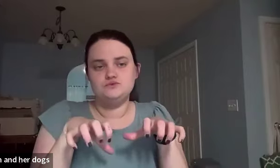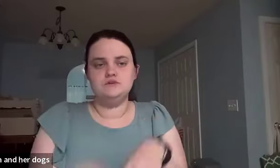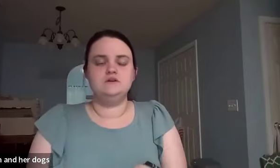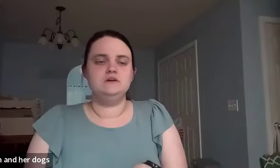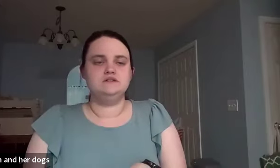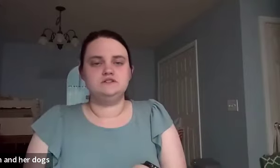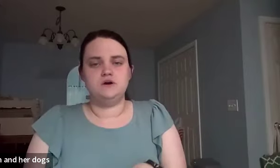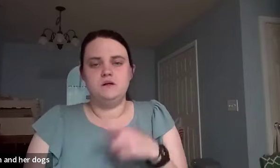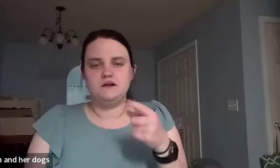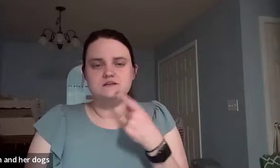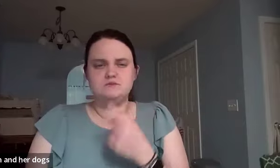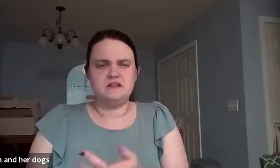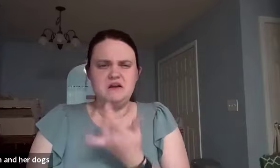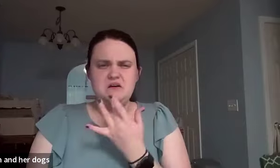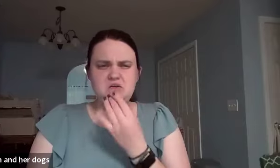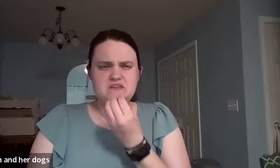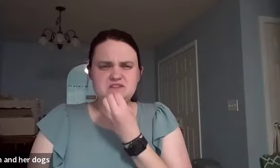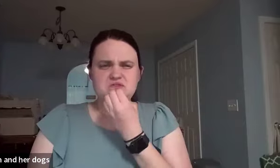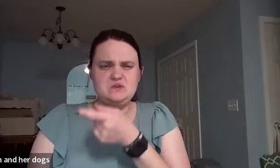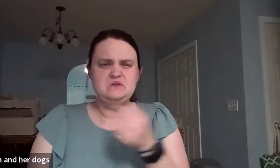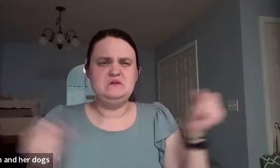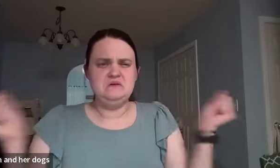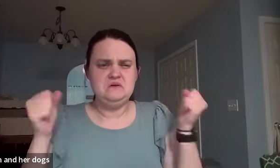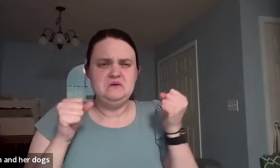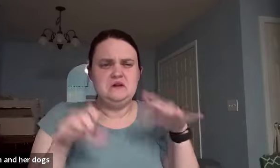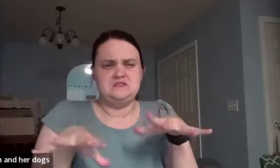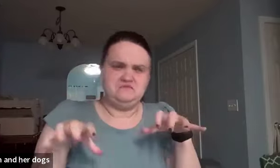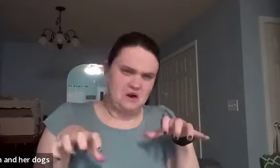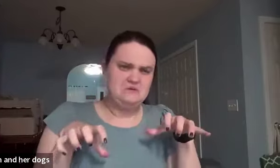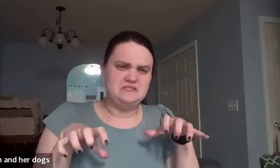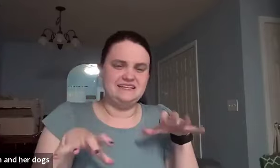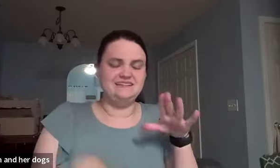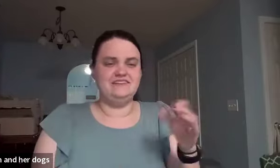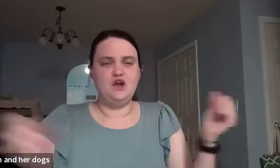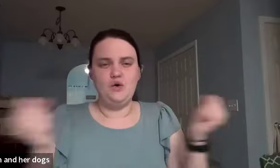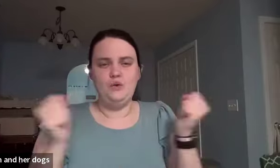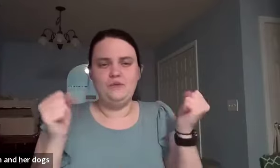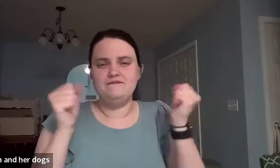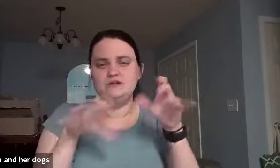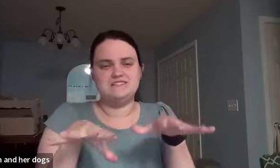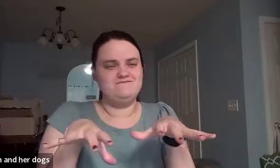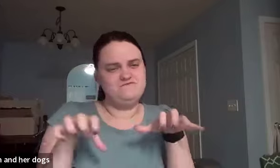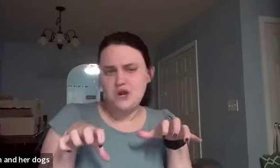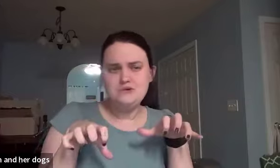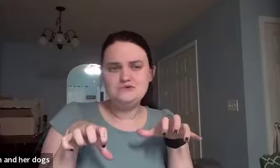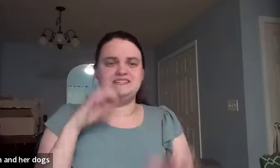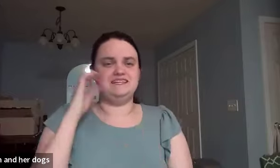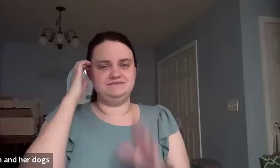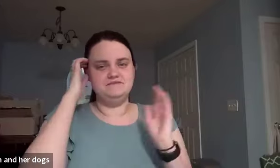Froze. So a lot of times we'll be like, oh, this food, it's frozen. Like that food is frozen.